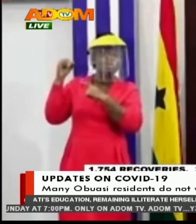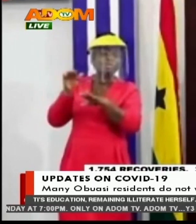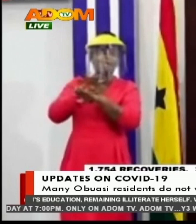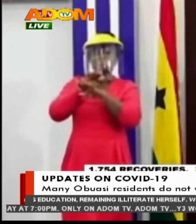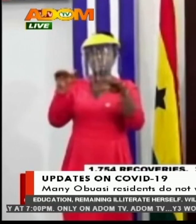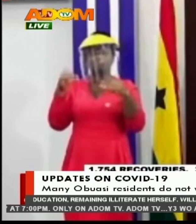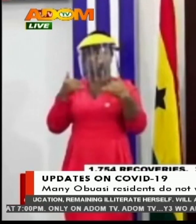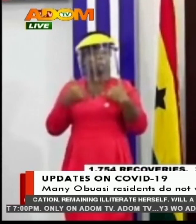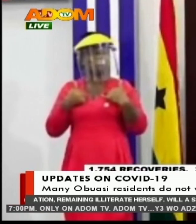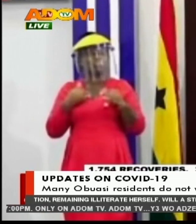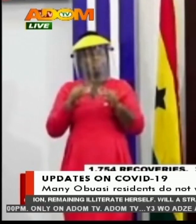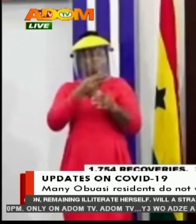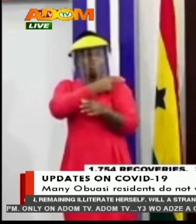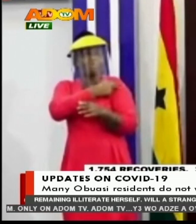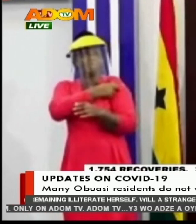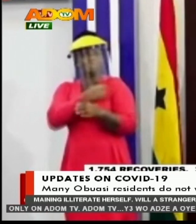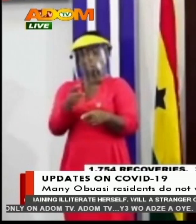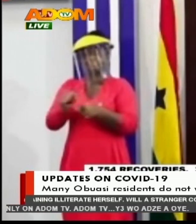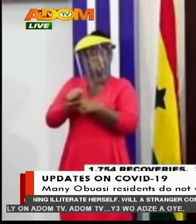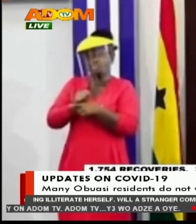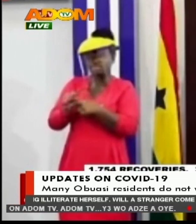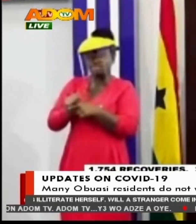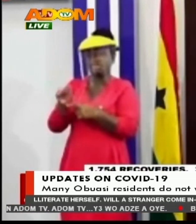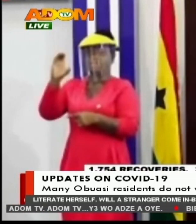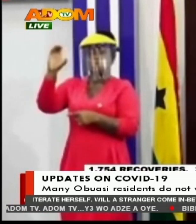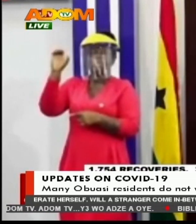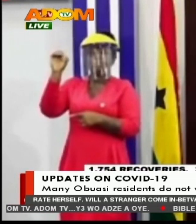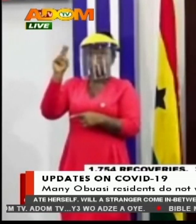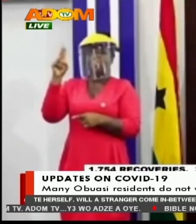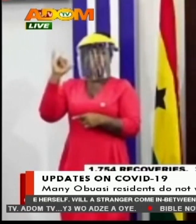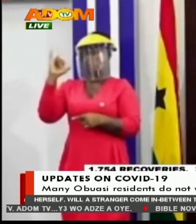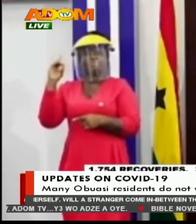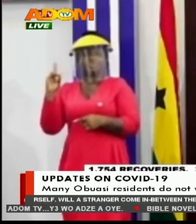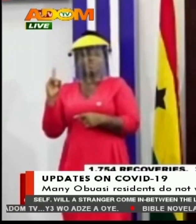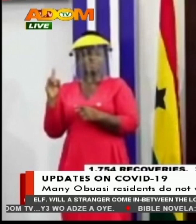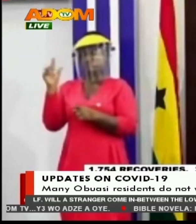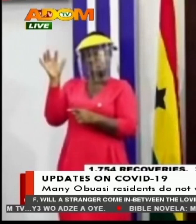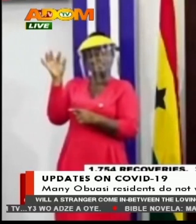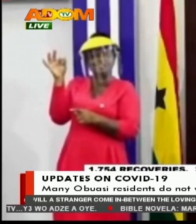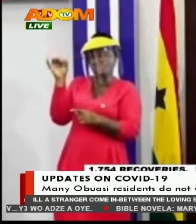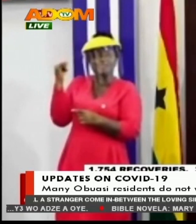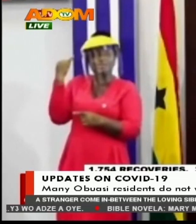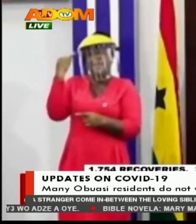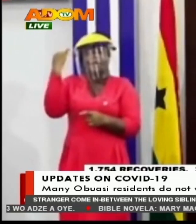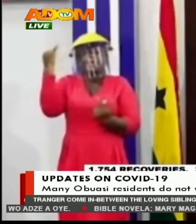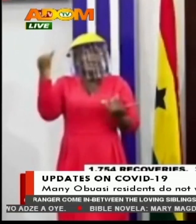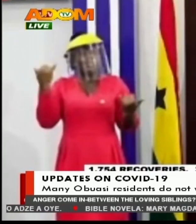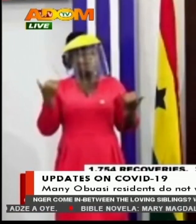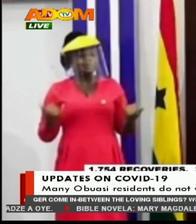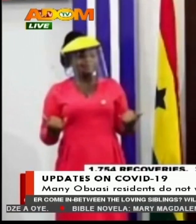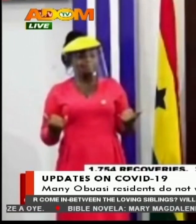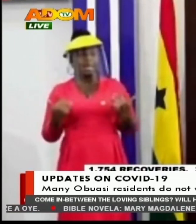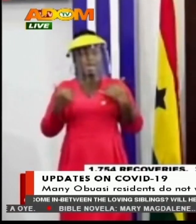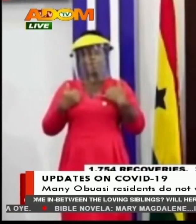now they have the Obuasi Government Hospital, and what they want to do is that they want to convert the male ward into a